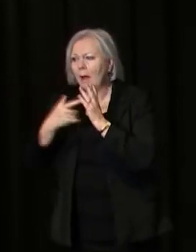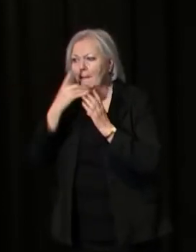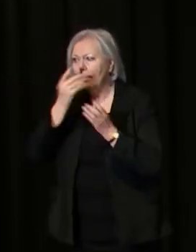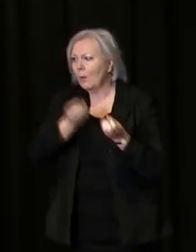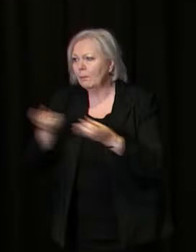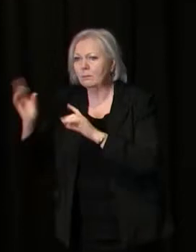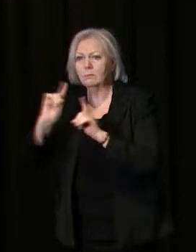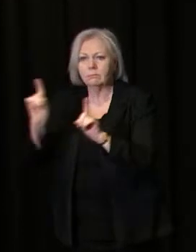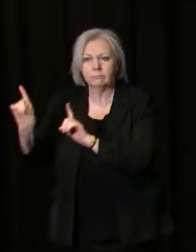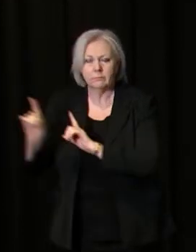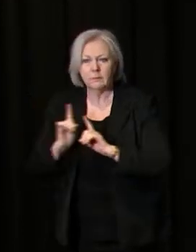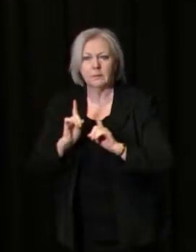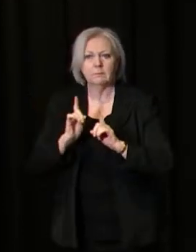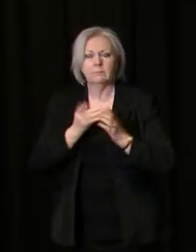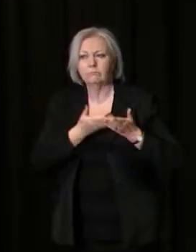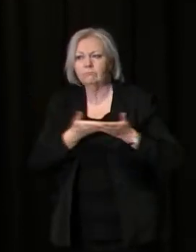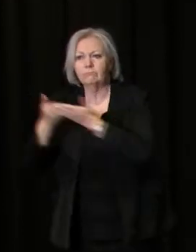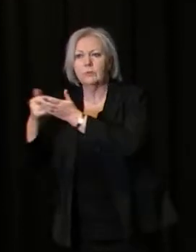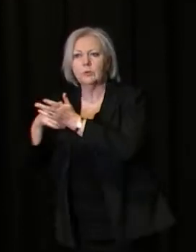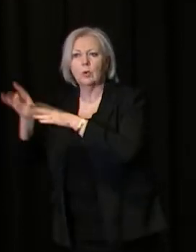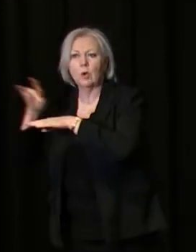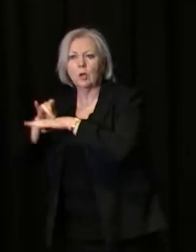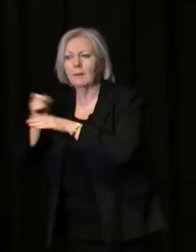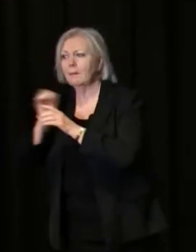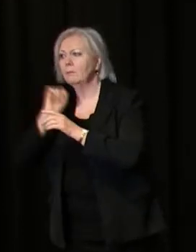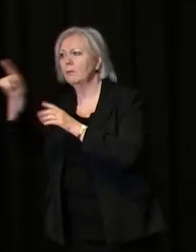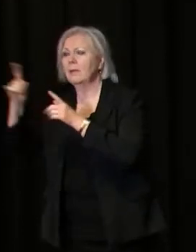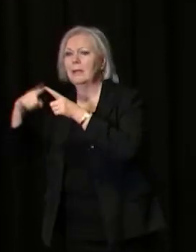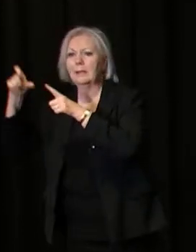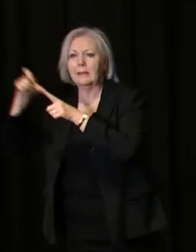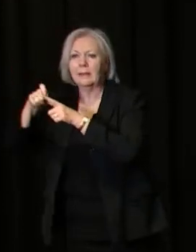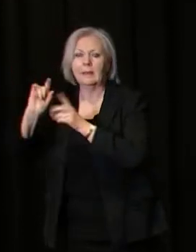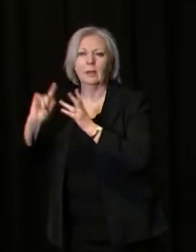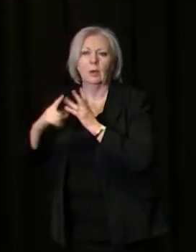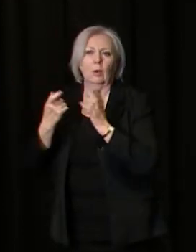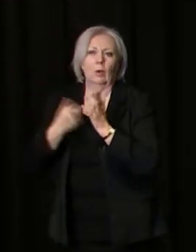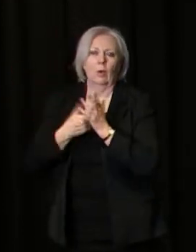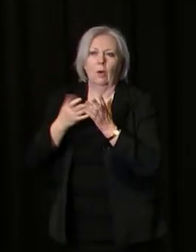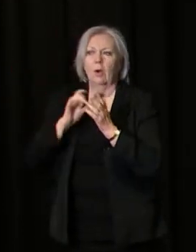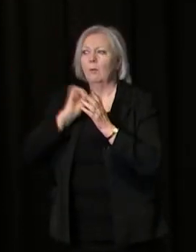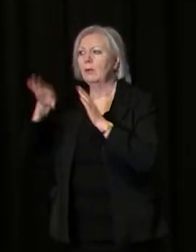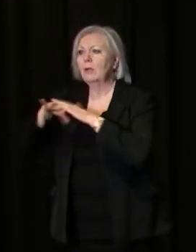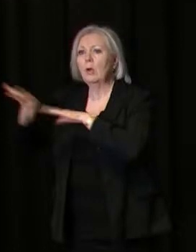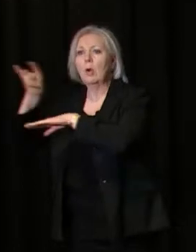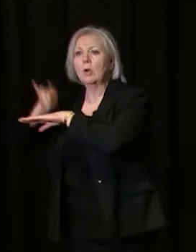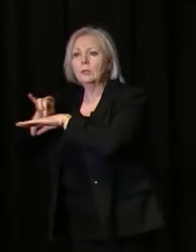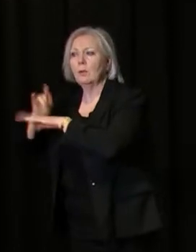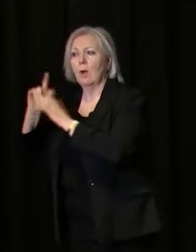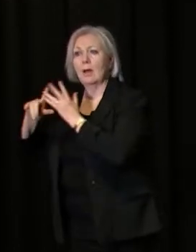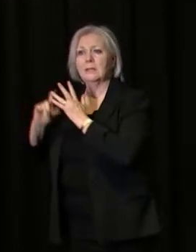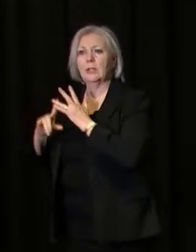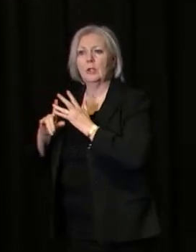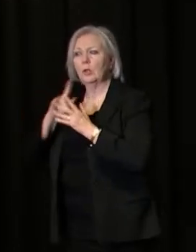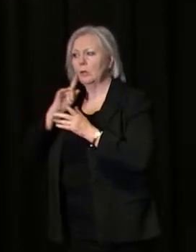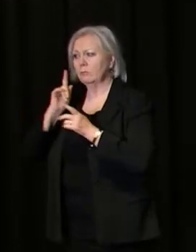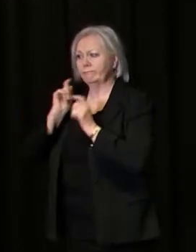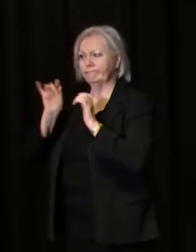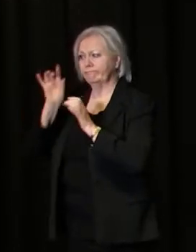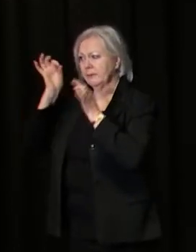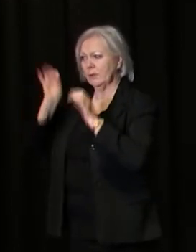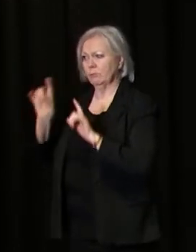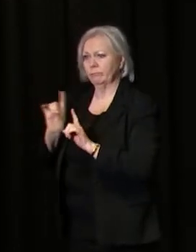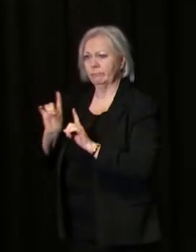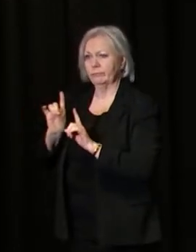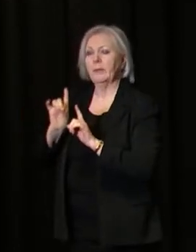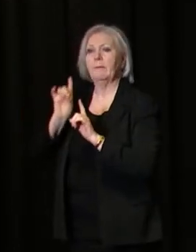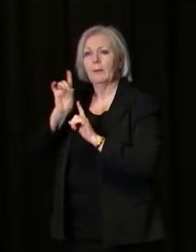manage people's transport, whether it's the emergency departments or whether it's the wards or whether it's the ICU units, all of those areas